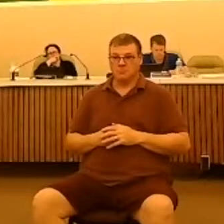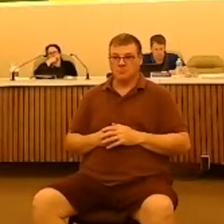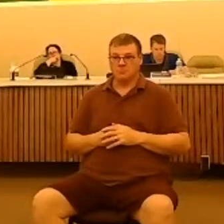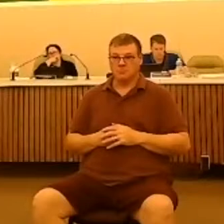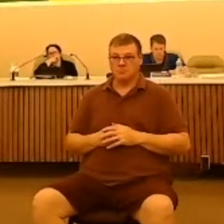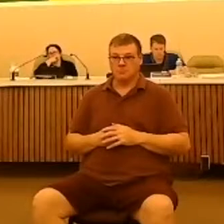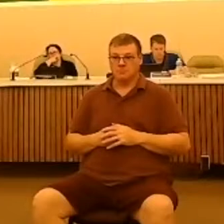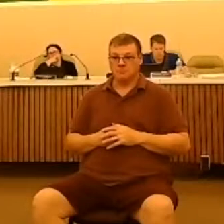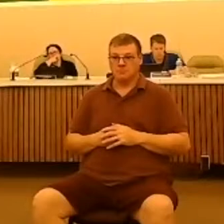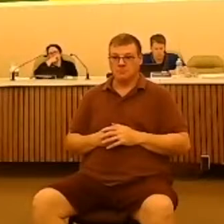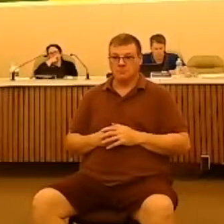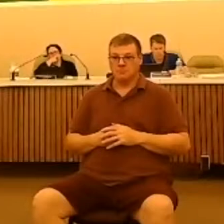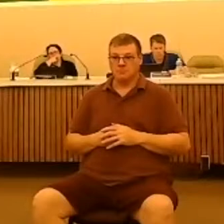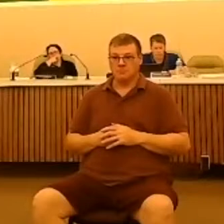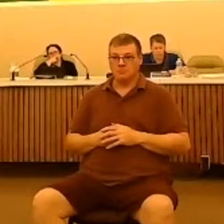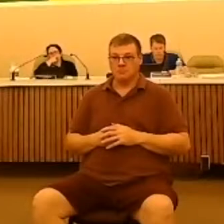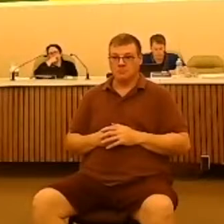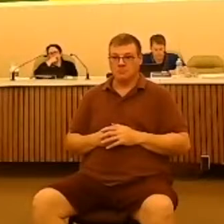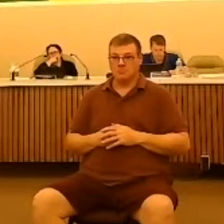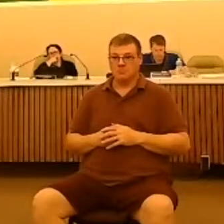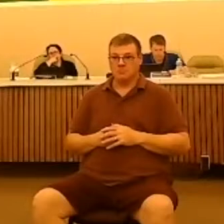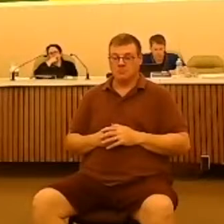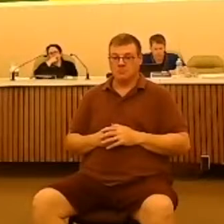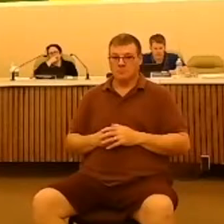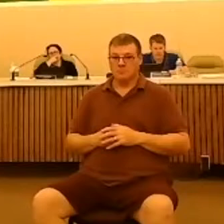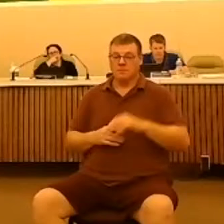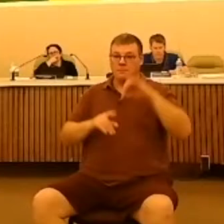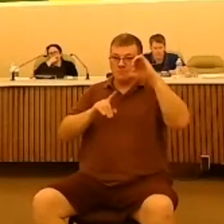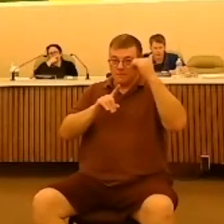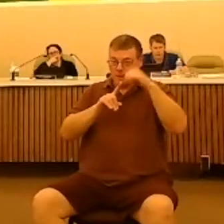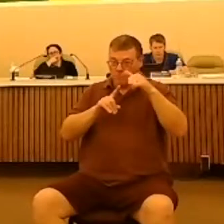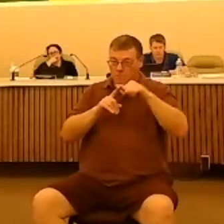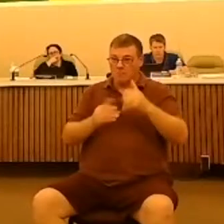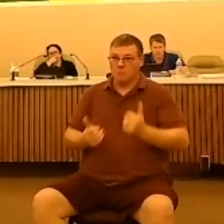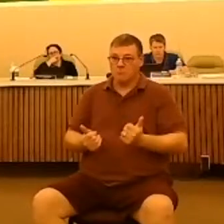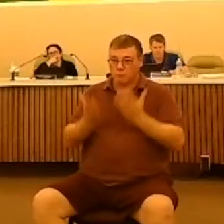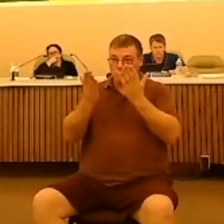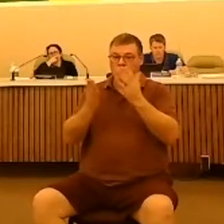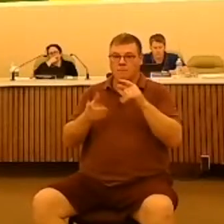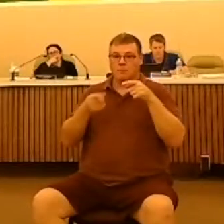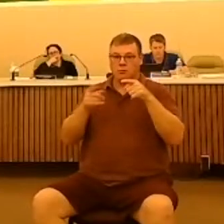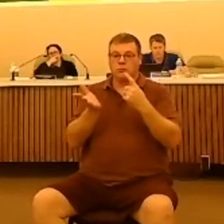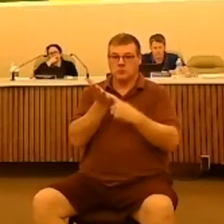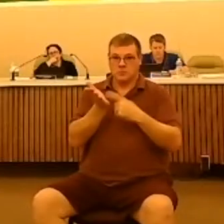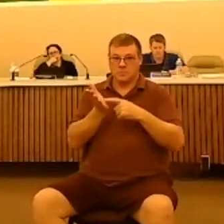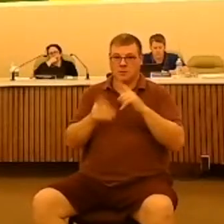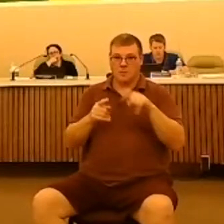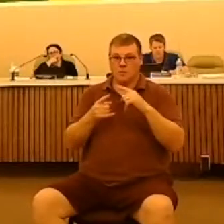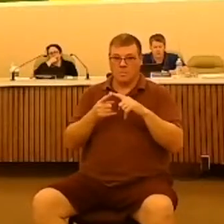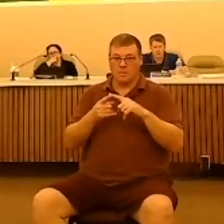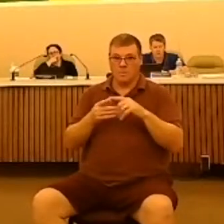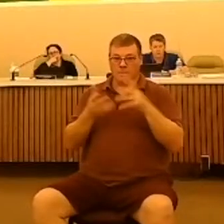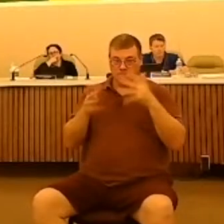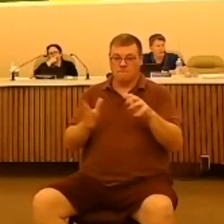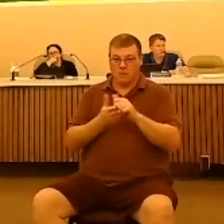So. Yep, we'll remember to bring that up in discussions once we're done with the